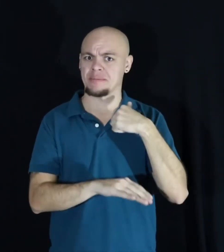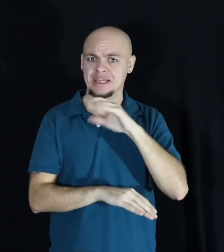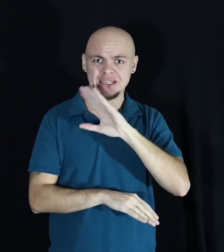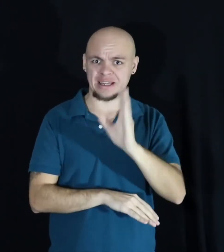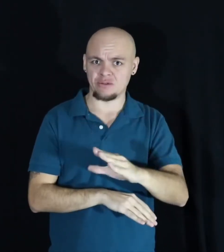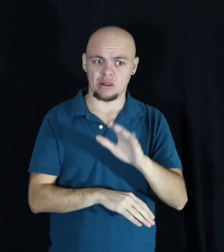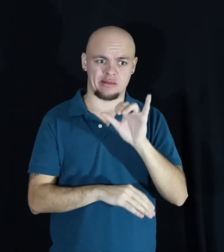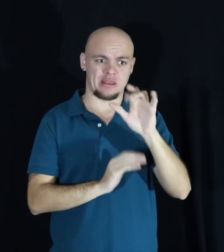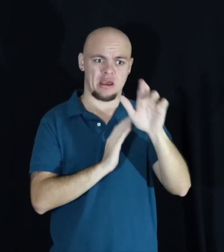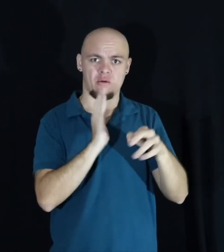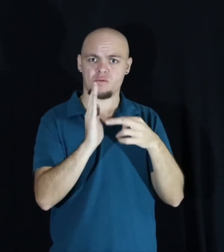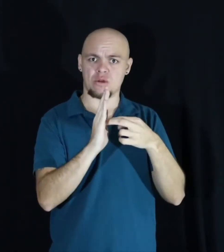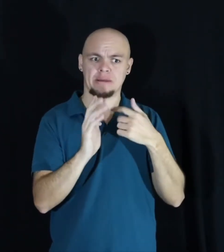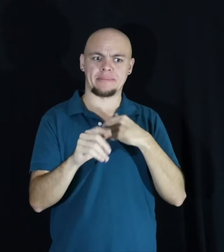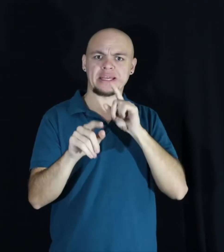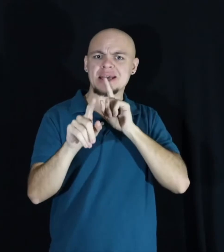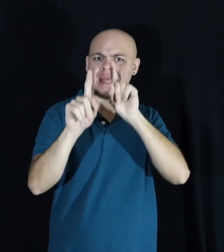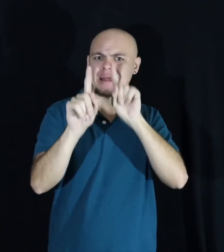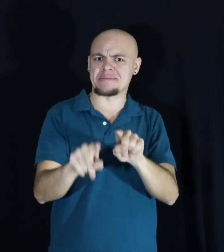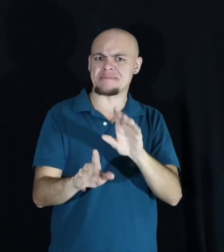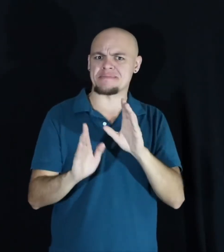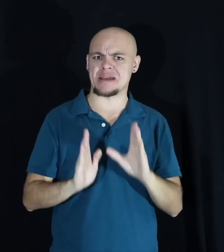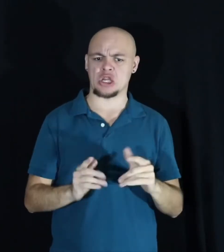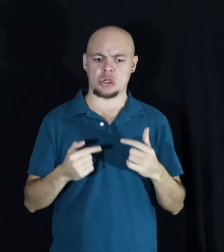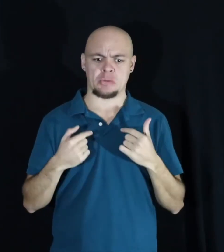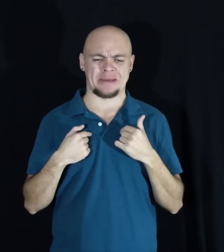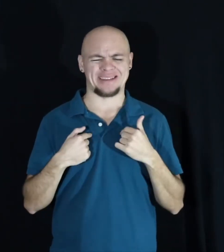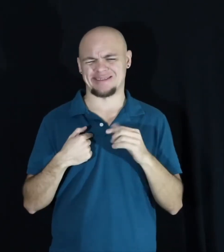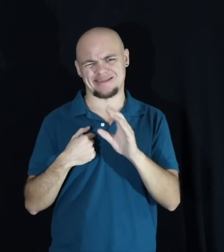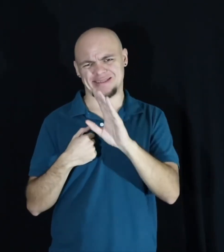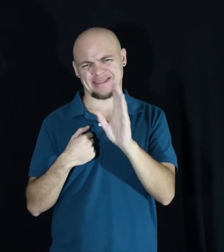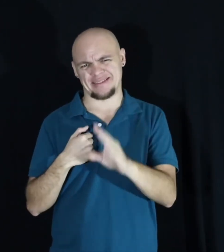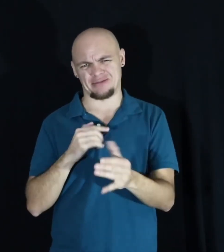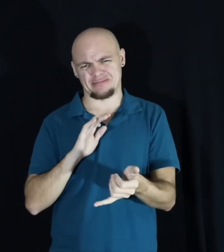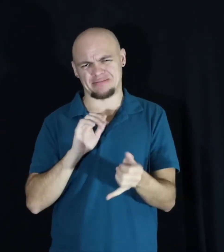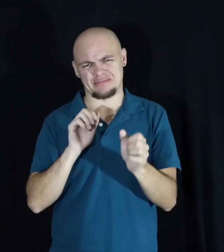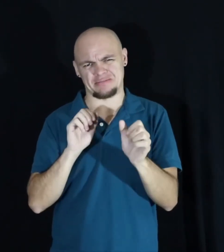into that role as a commander for these adults.